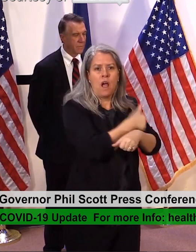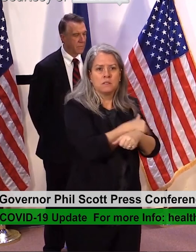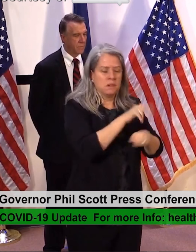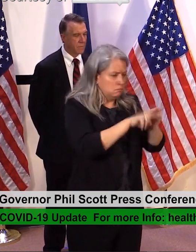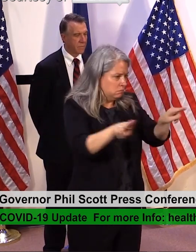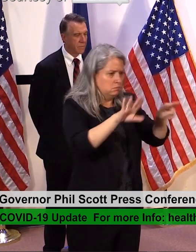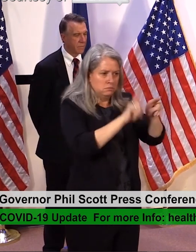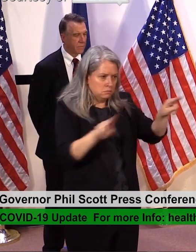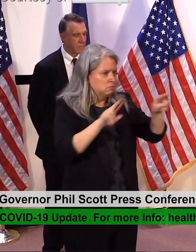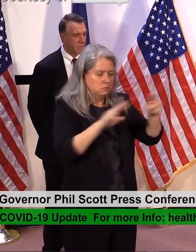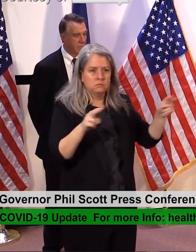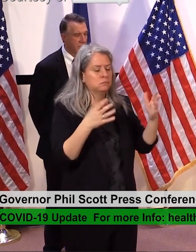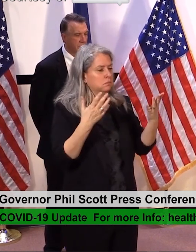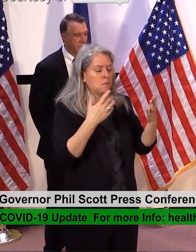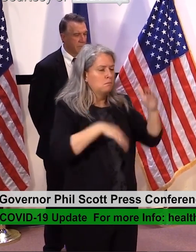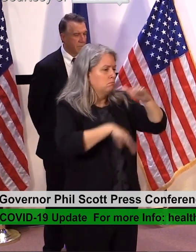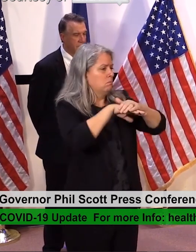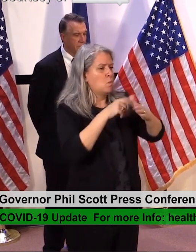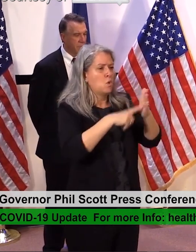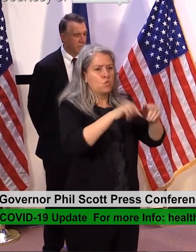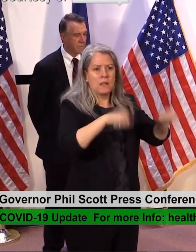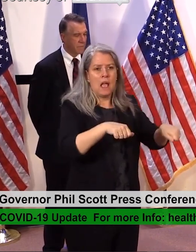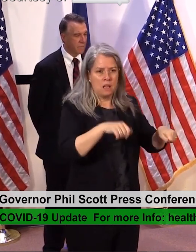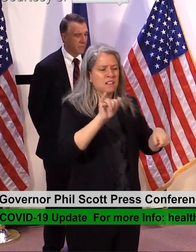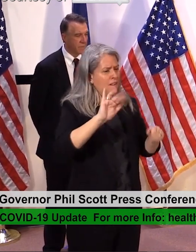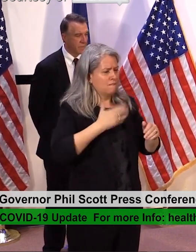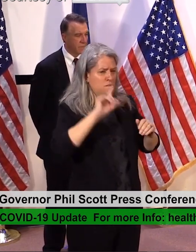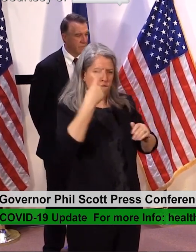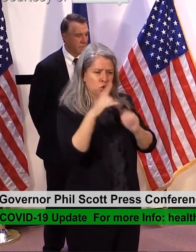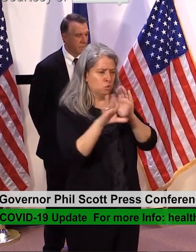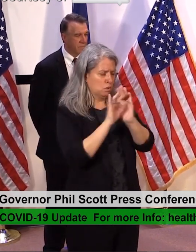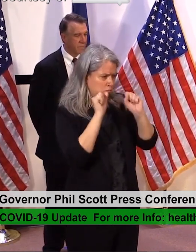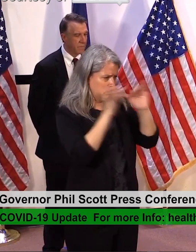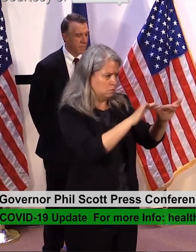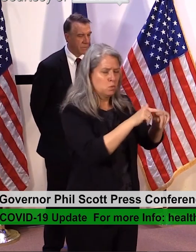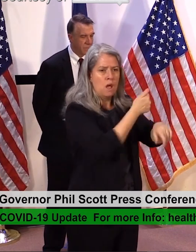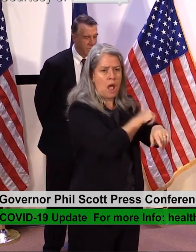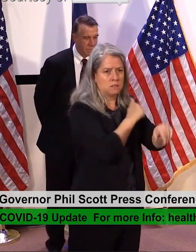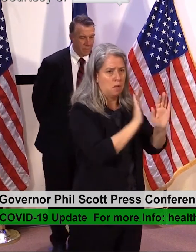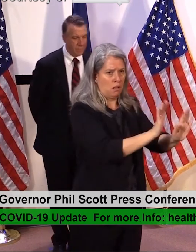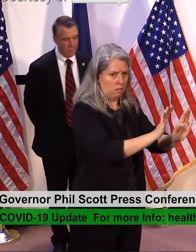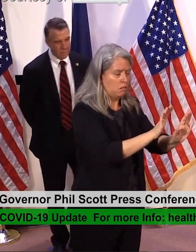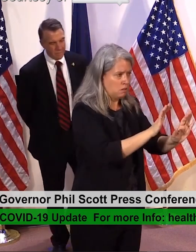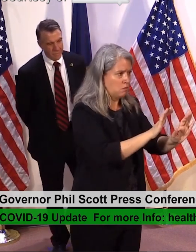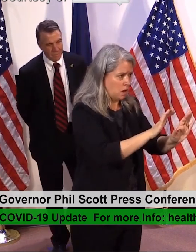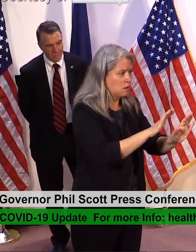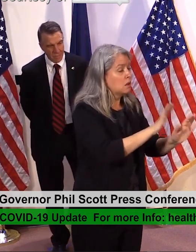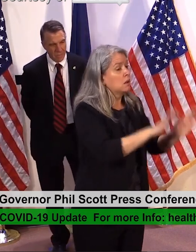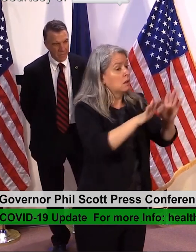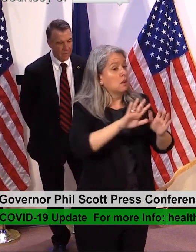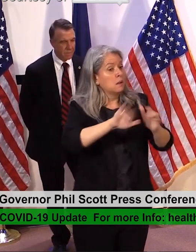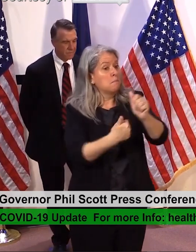capacity that will be the first line of defense. The other areas that we're talking about are if